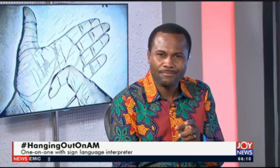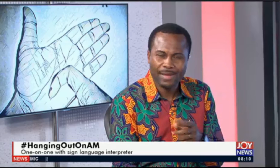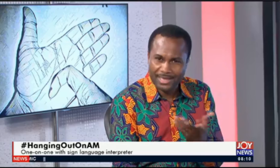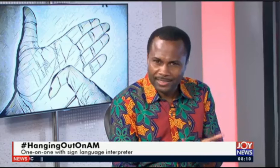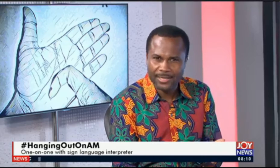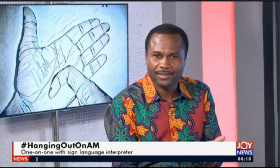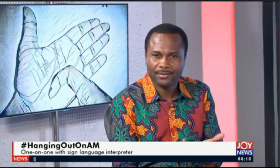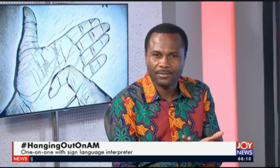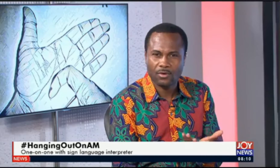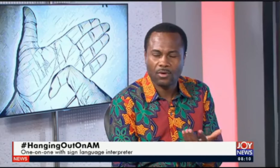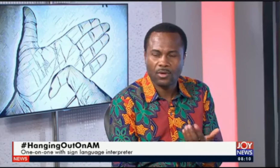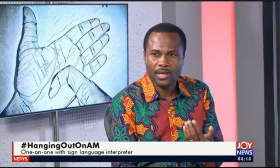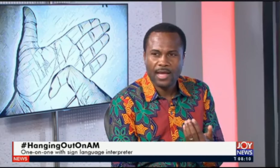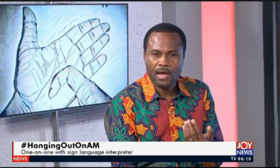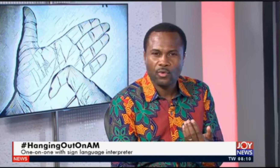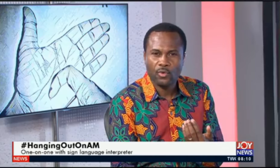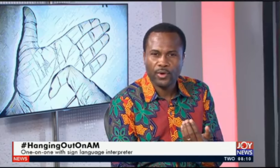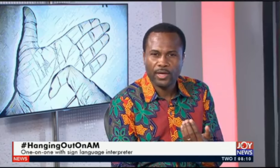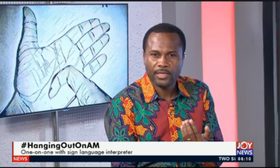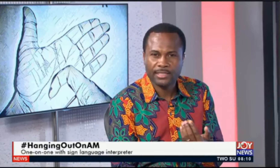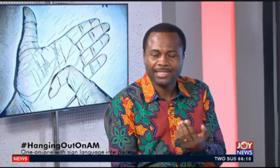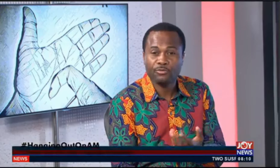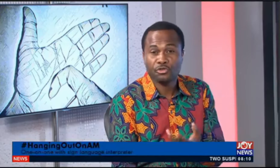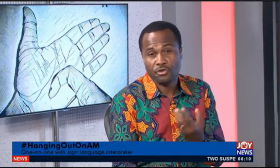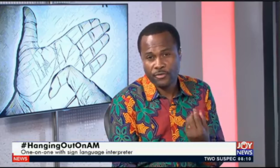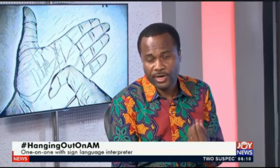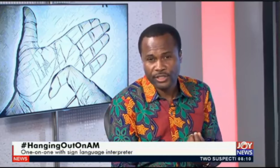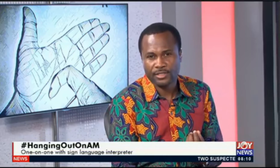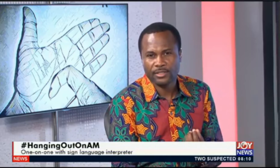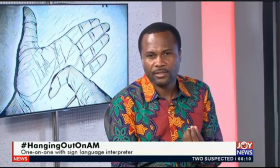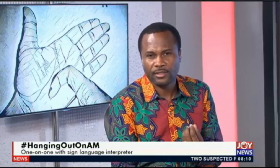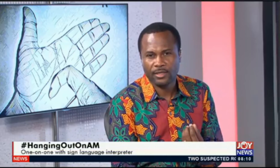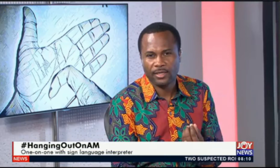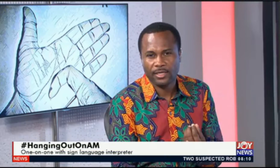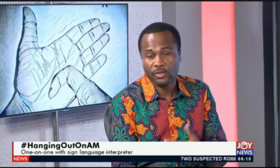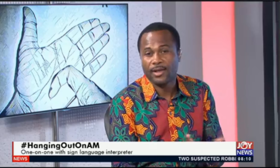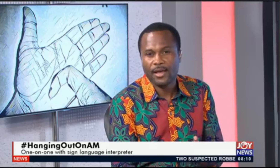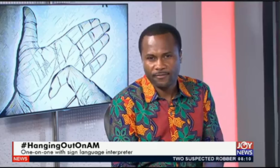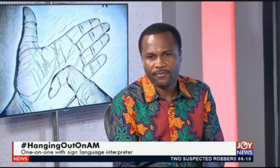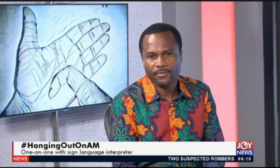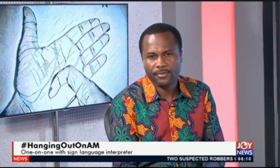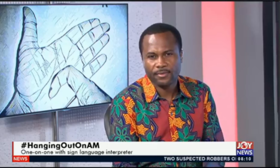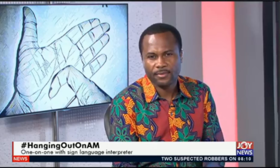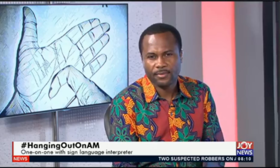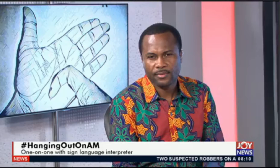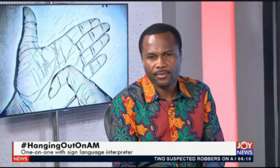how bad is that? Or how is that a retrogression in his or her life?